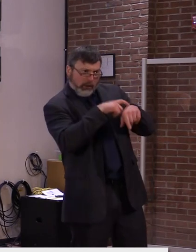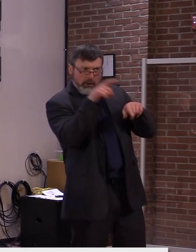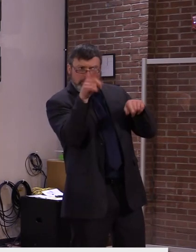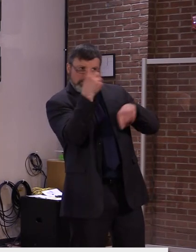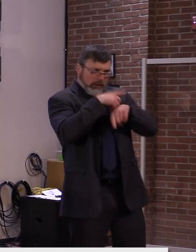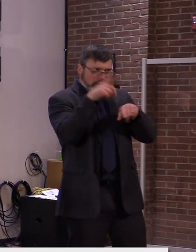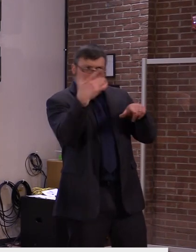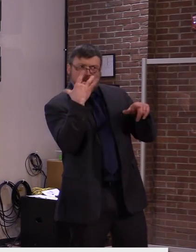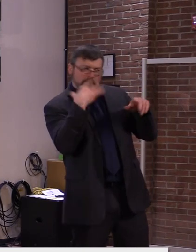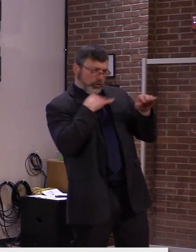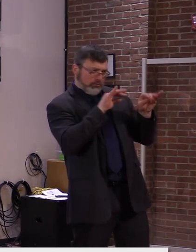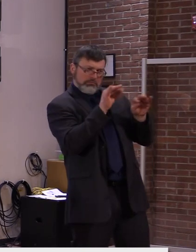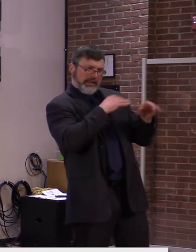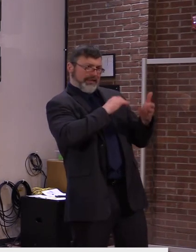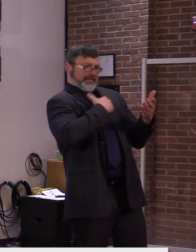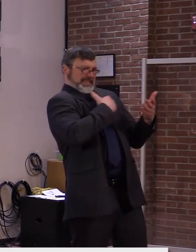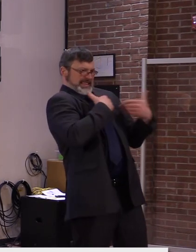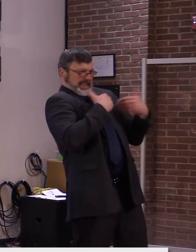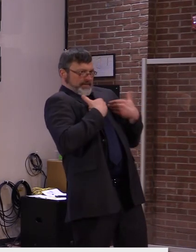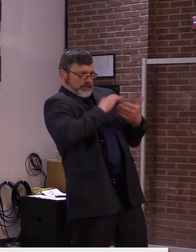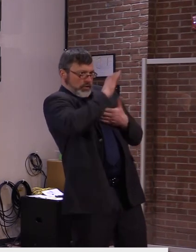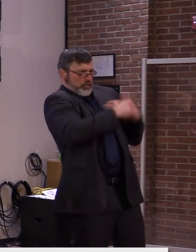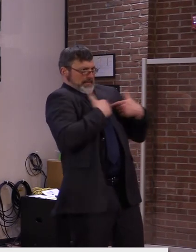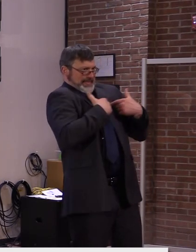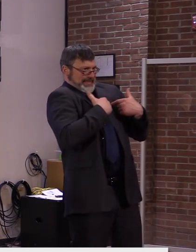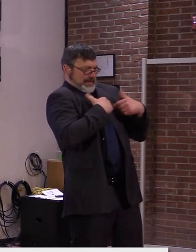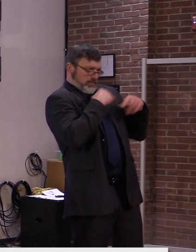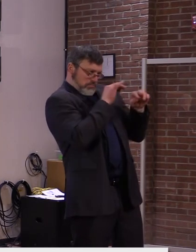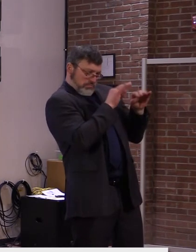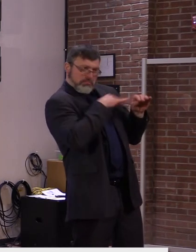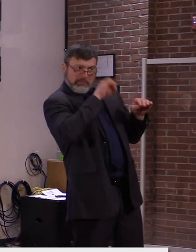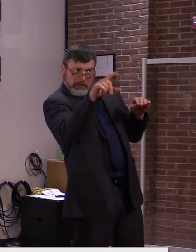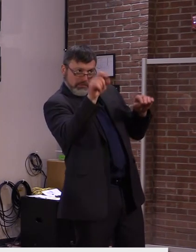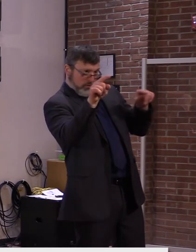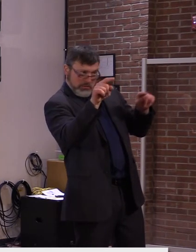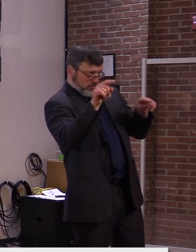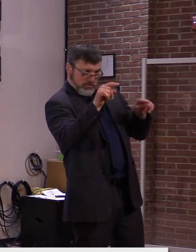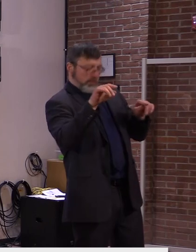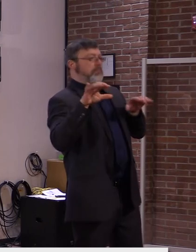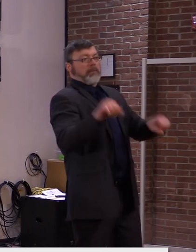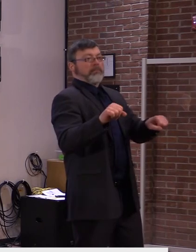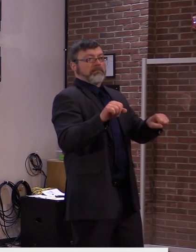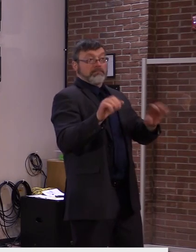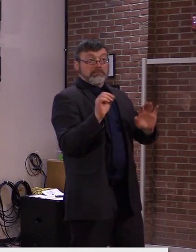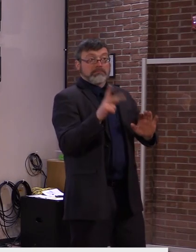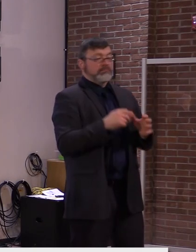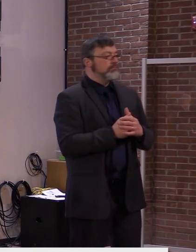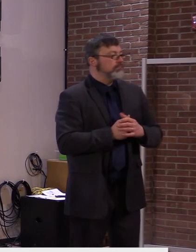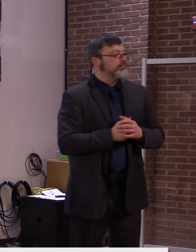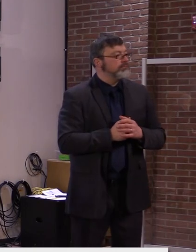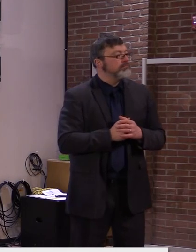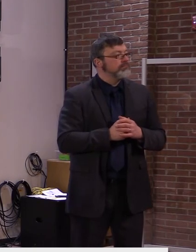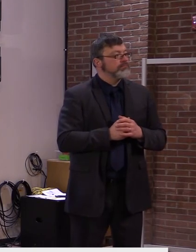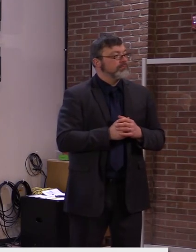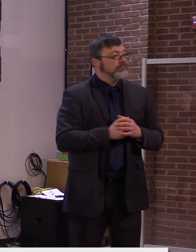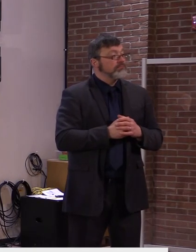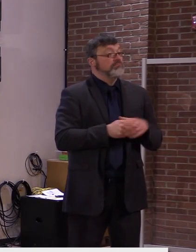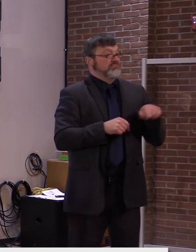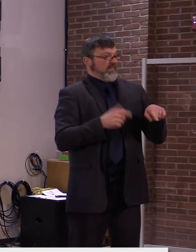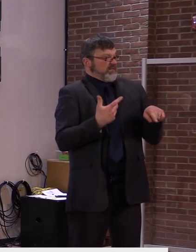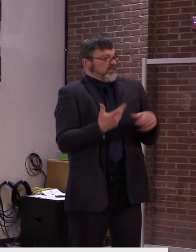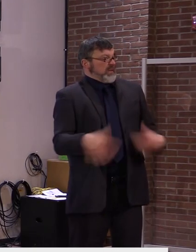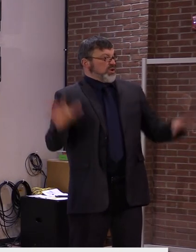verification letter sent to you in your email. If you have an appointment over the phone, we will collect a phone